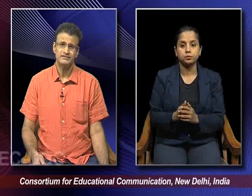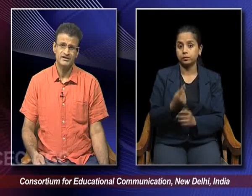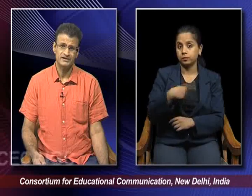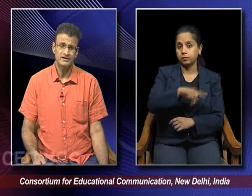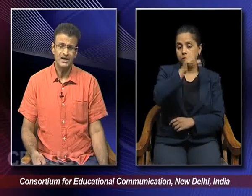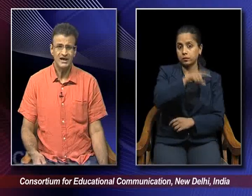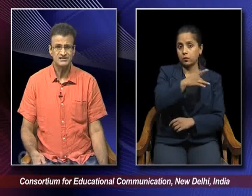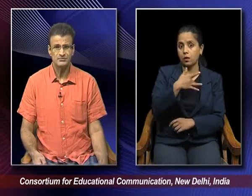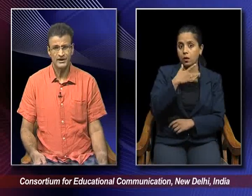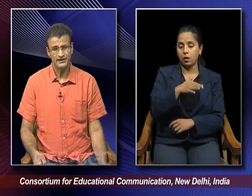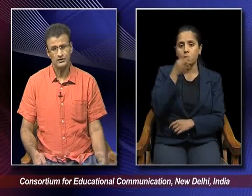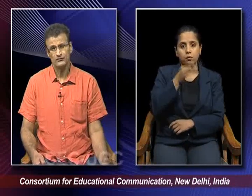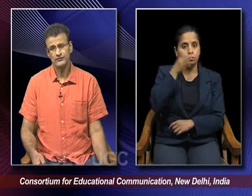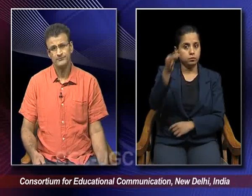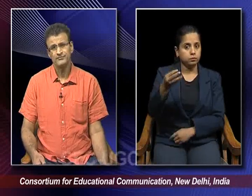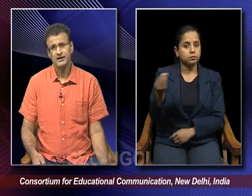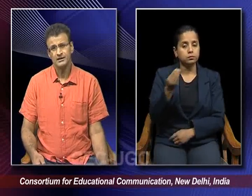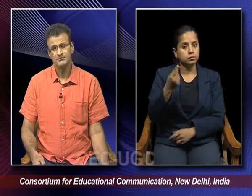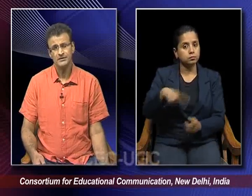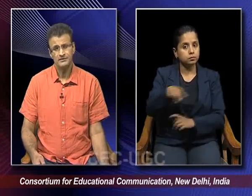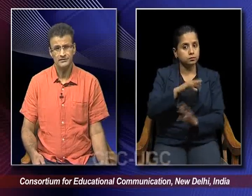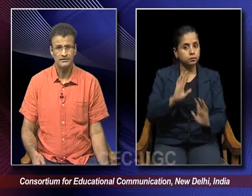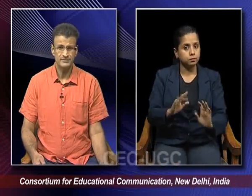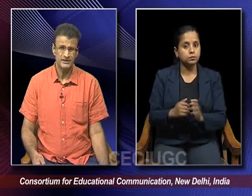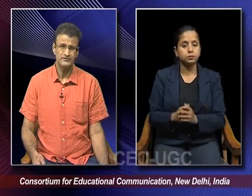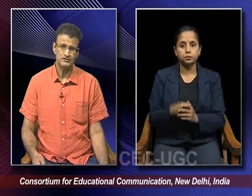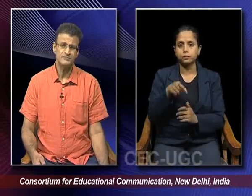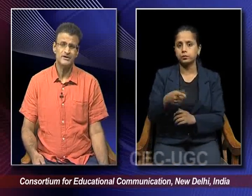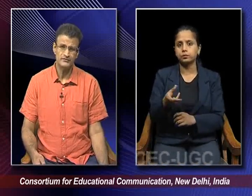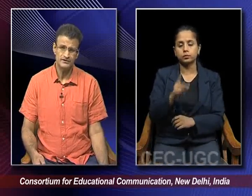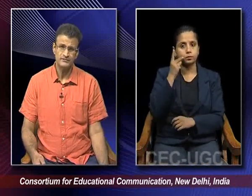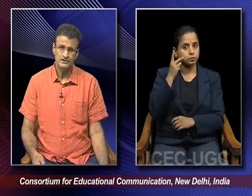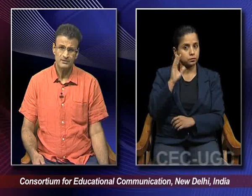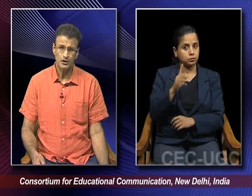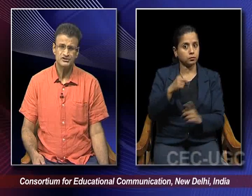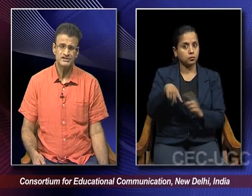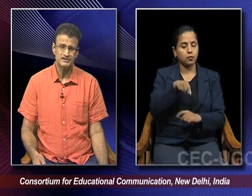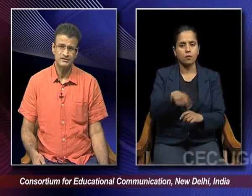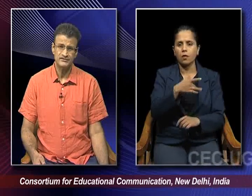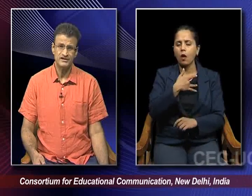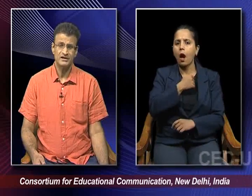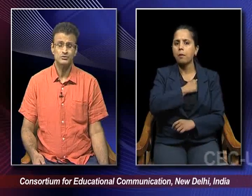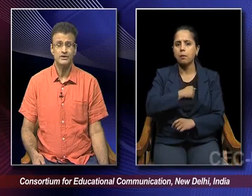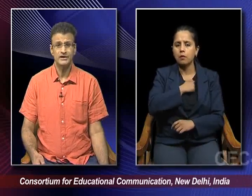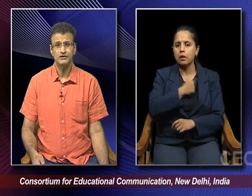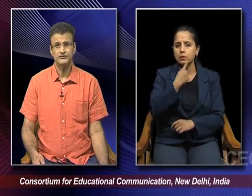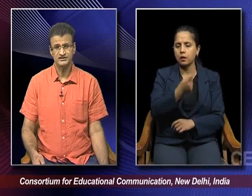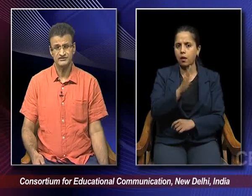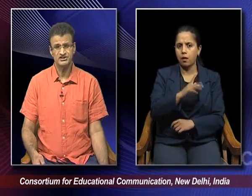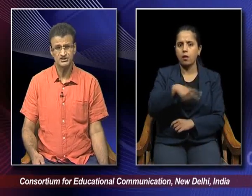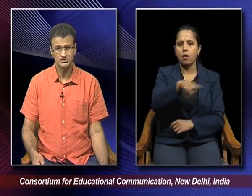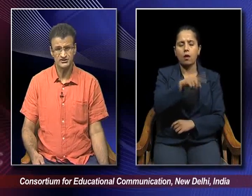in a way asked some kind of reprieve or some kind of apology with regard to the kind